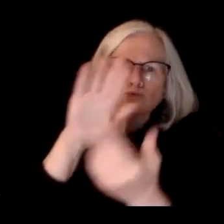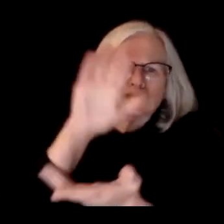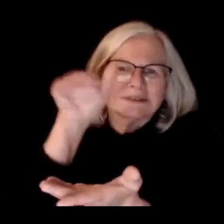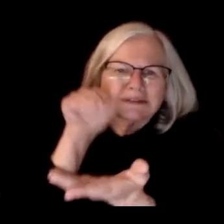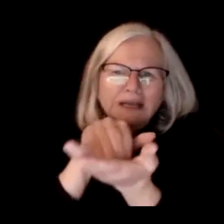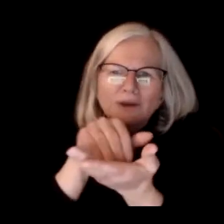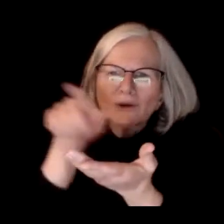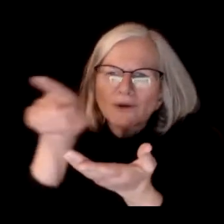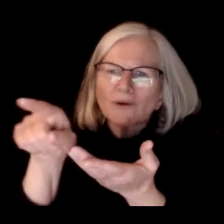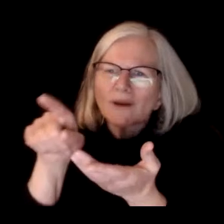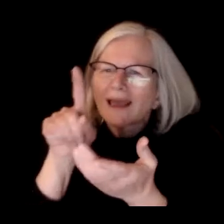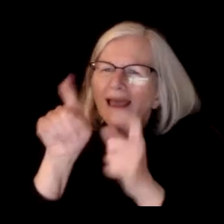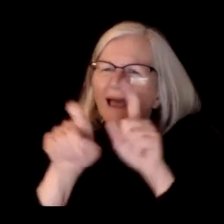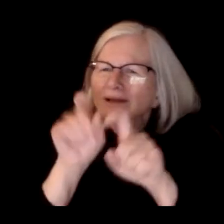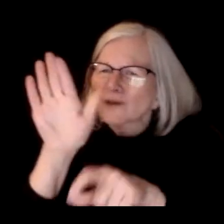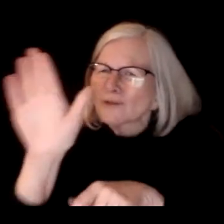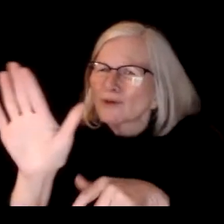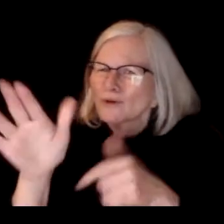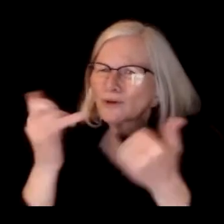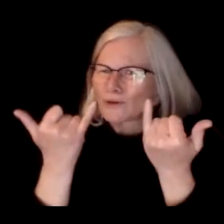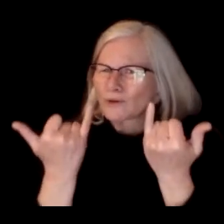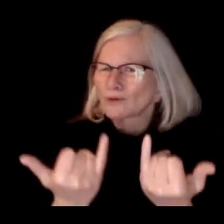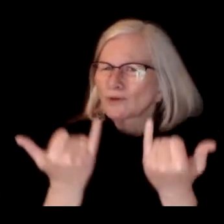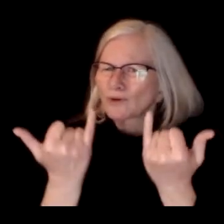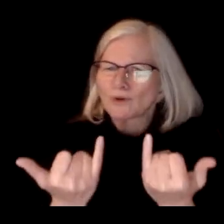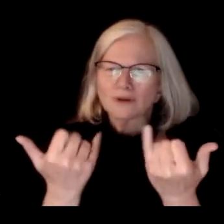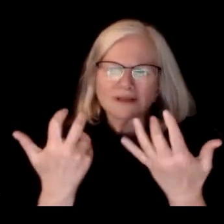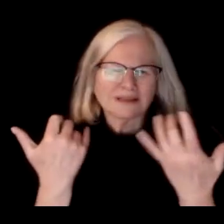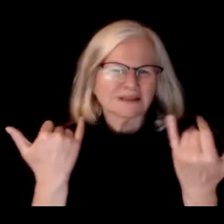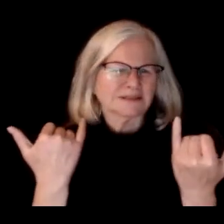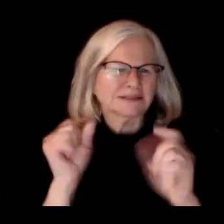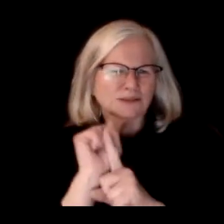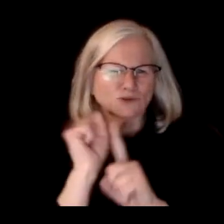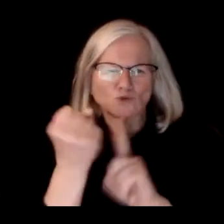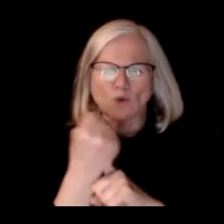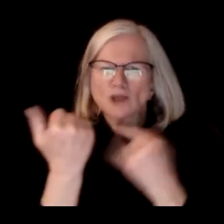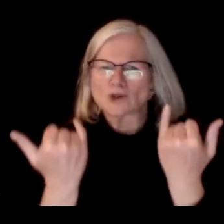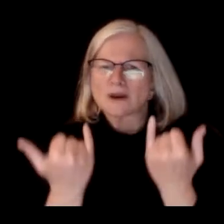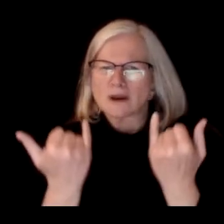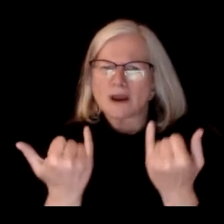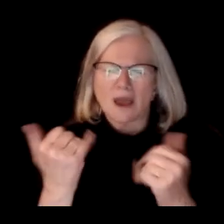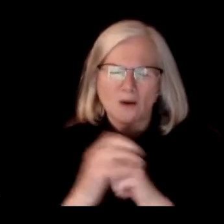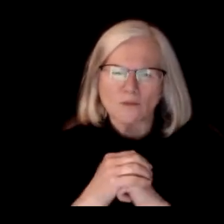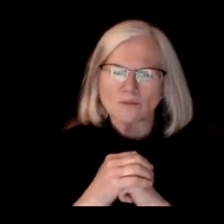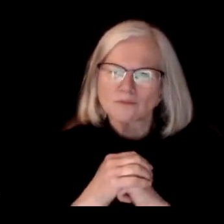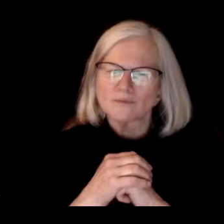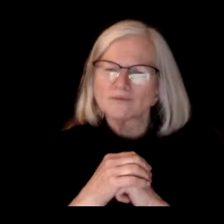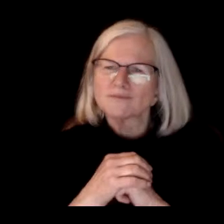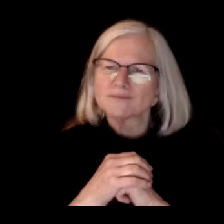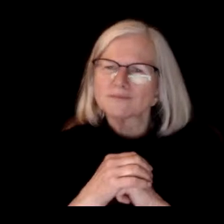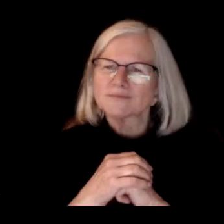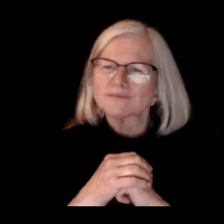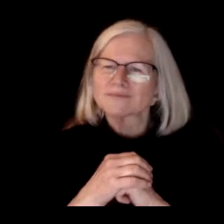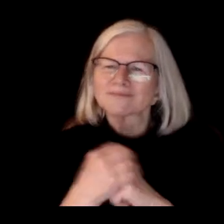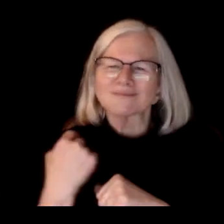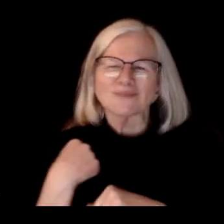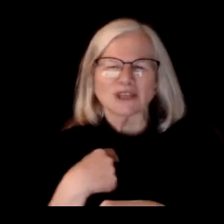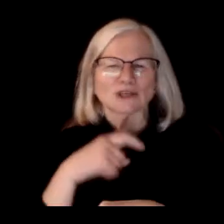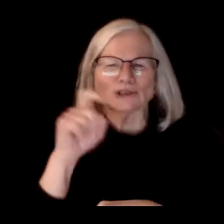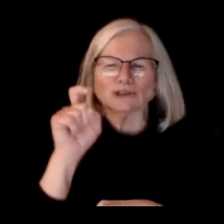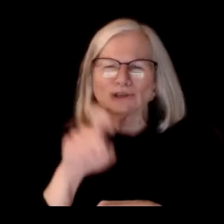status. So we should have better data on how we're doing on skilled nursing facilities coming in by the end of this